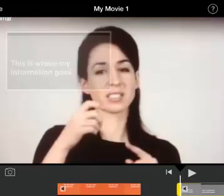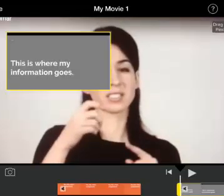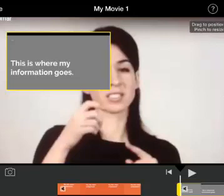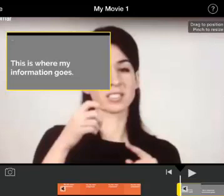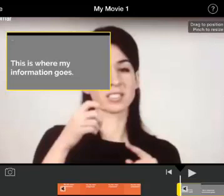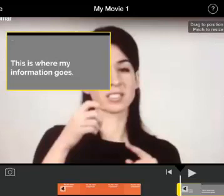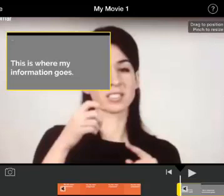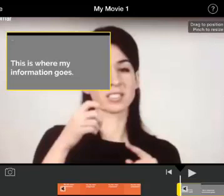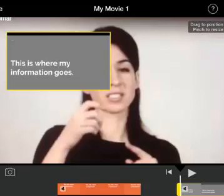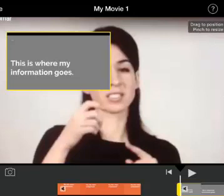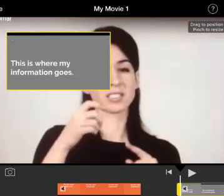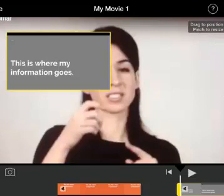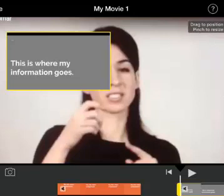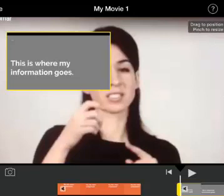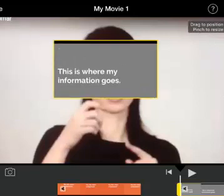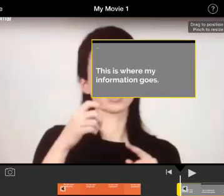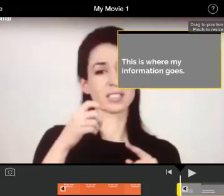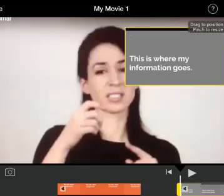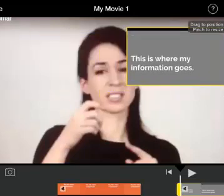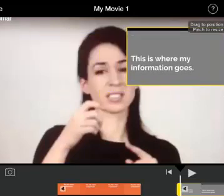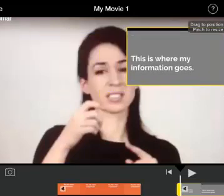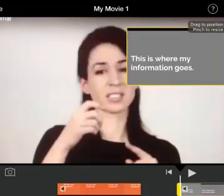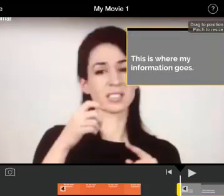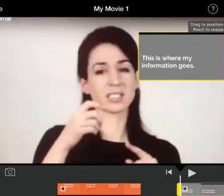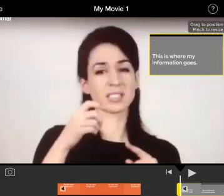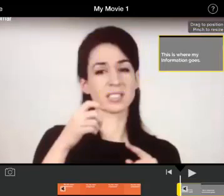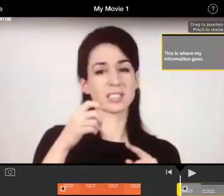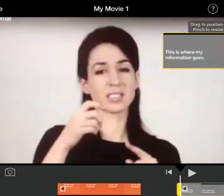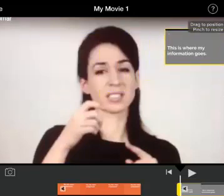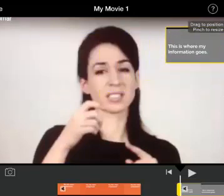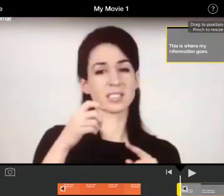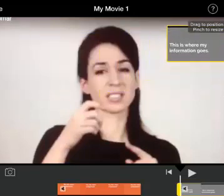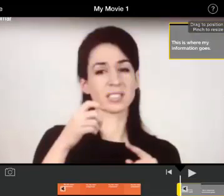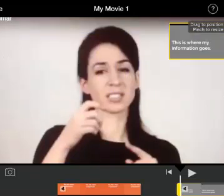icon. You can resize it and move it to wherever you want.